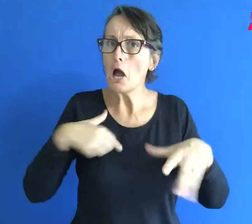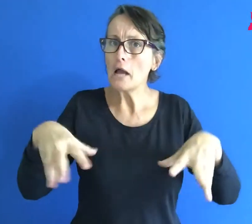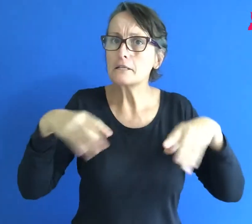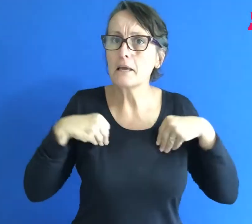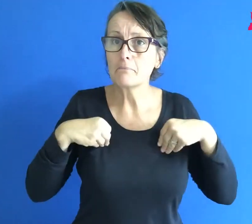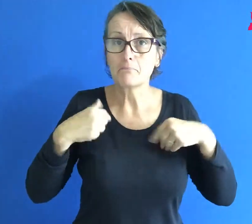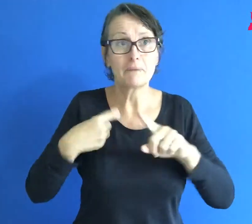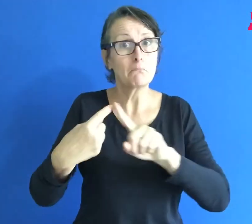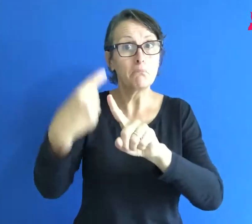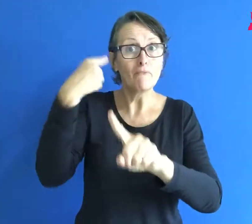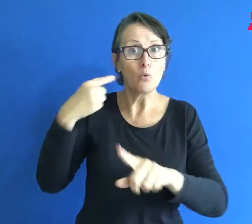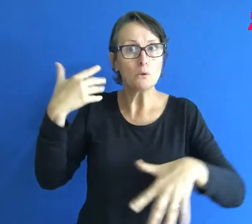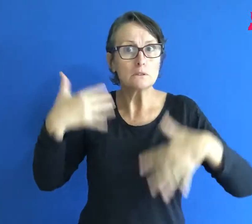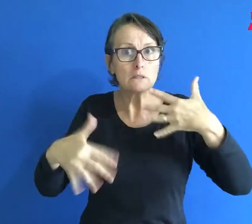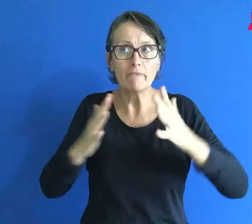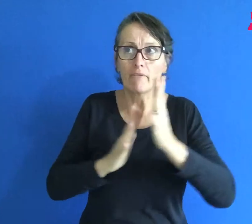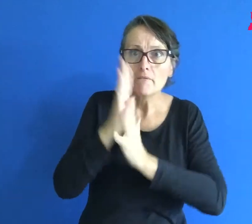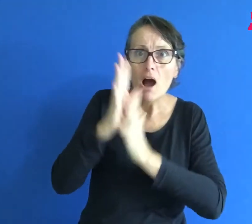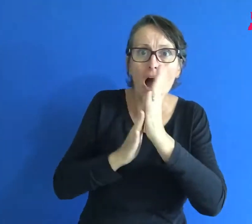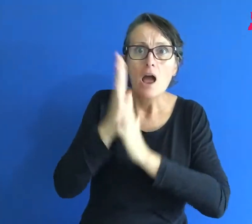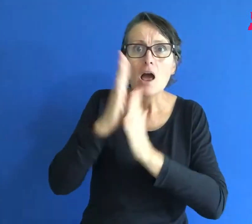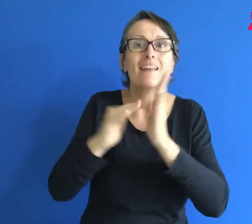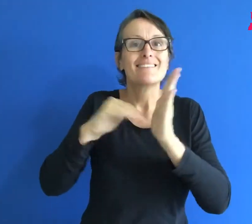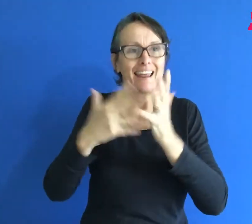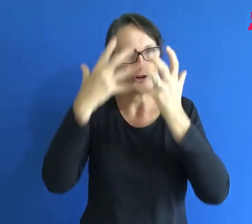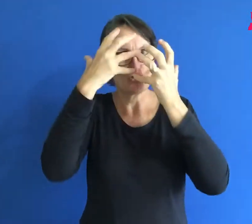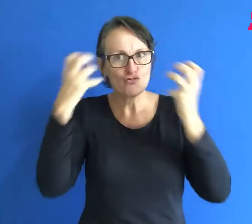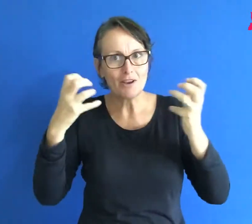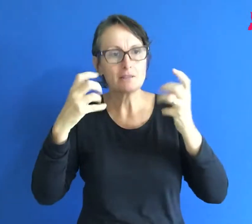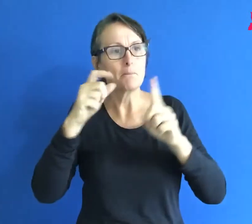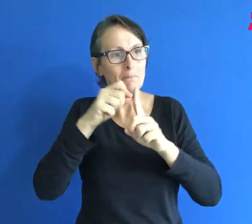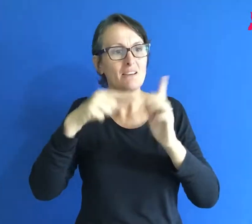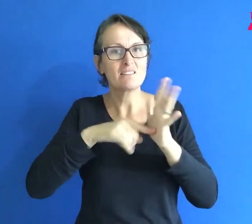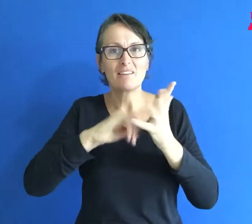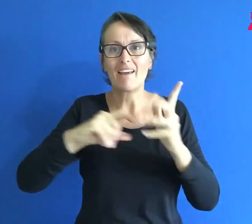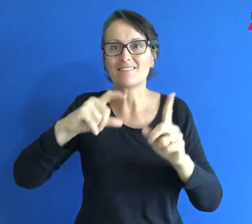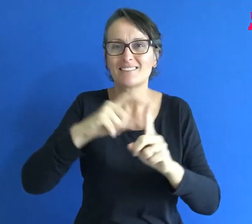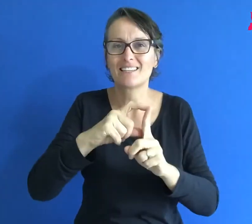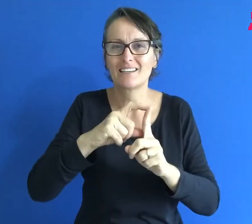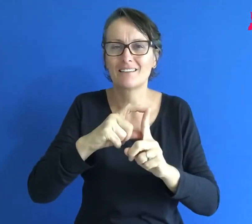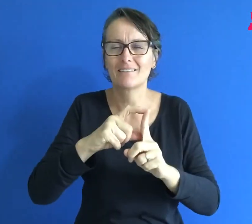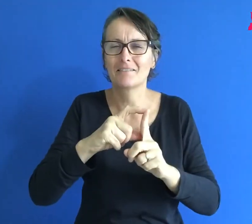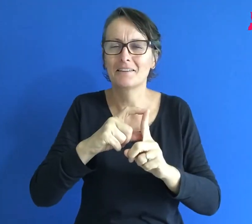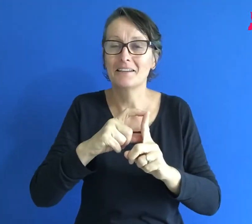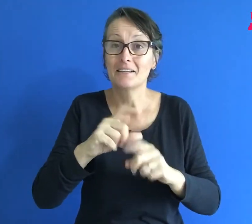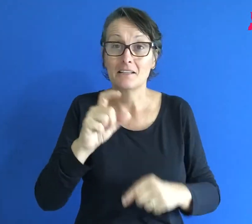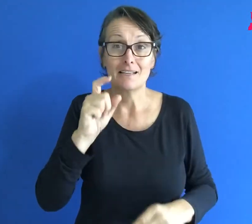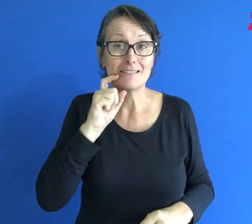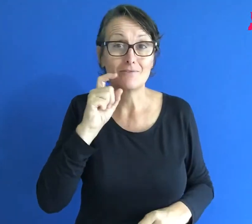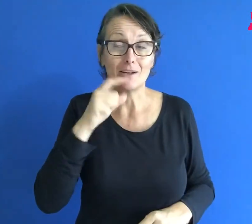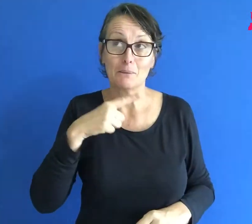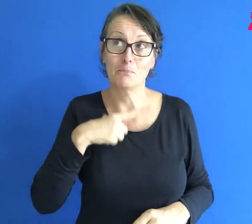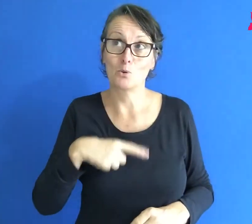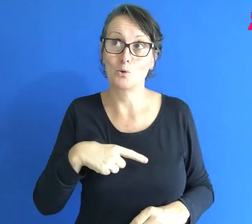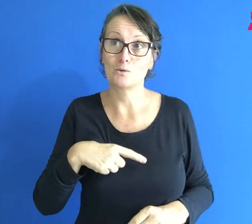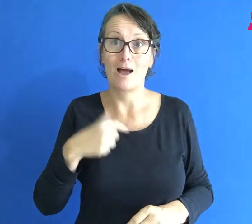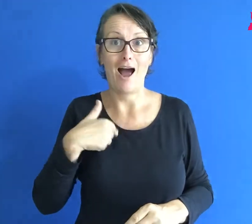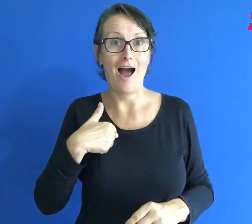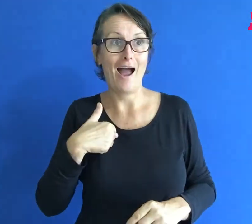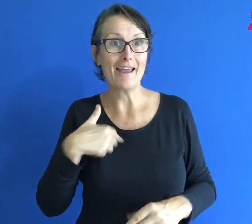I'm experiencing stress. You break it down, it's post-traumatic stress. And that was like, yay, I've got a label for it